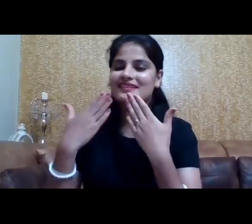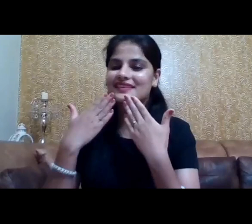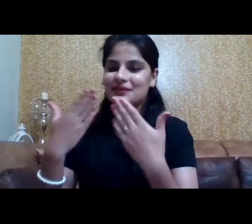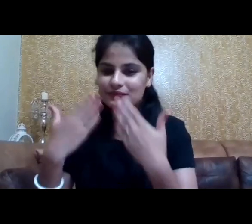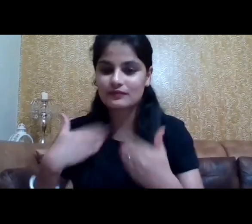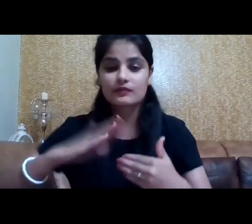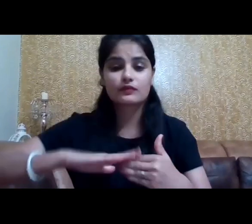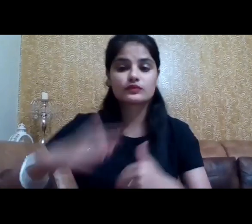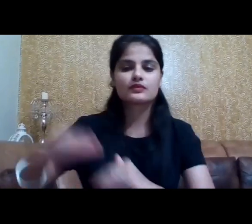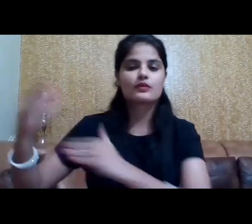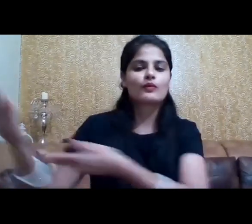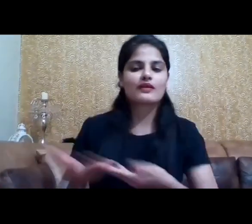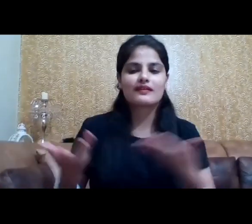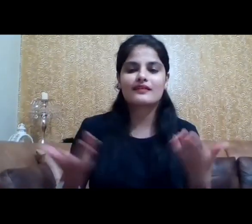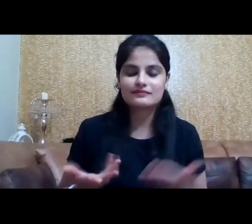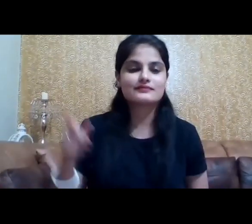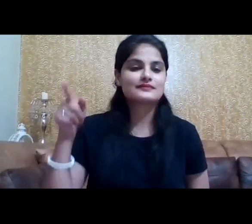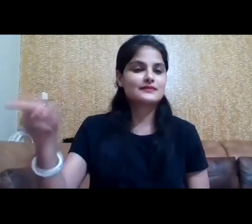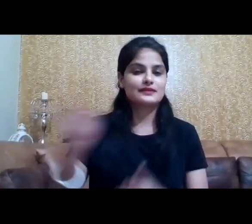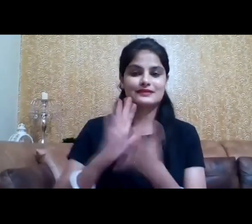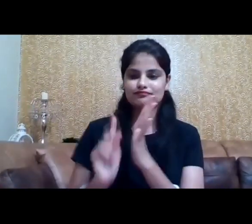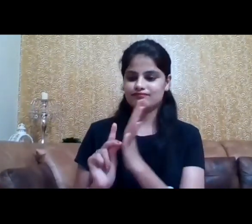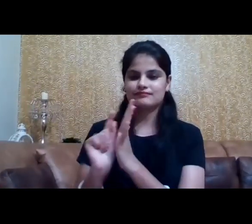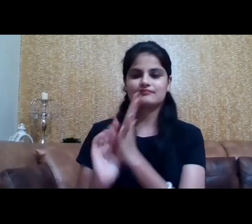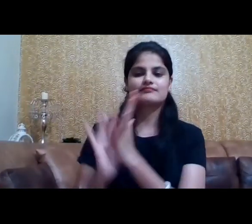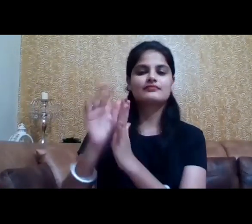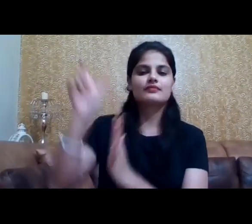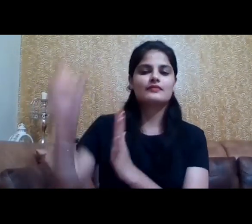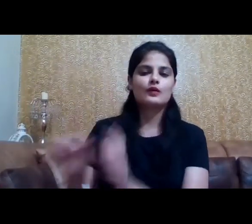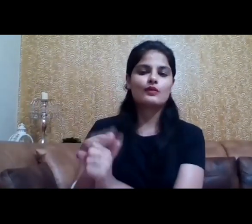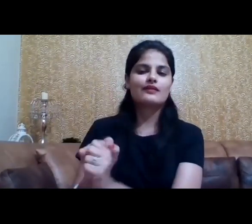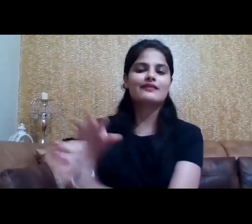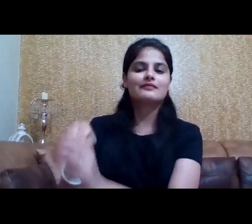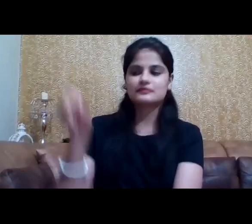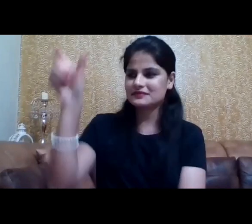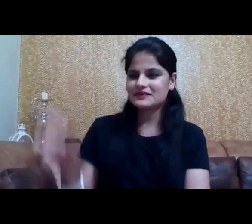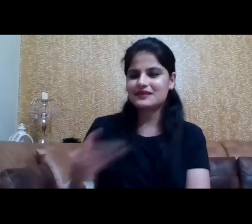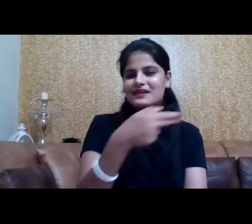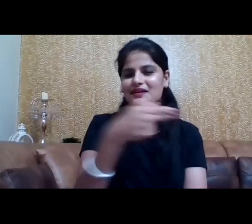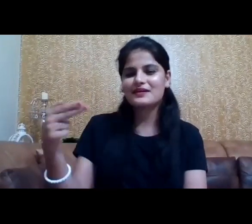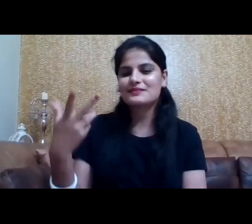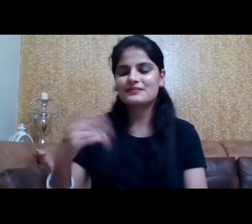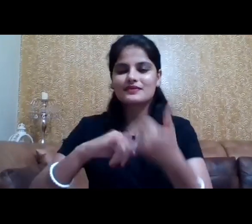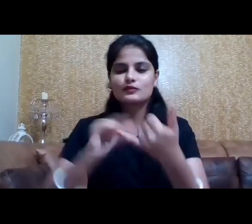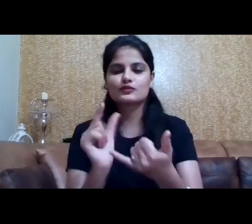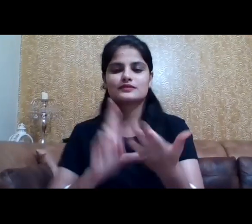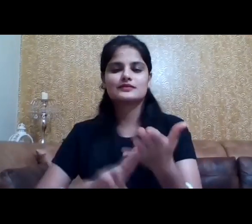Wonderful. Thank you so much, Ms. Janvi. Next, I would like to invite from our next partner, SignX,